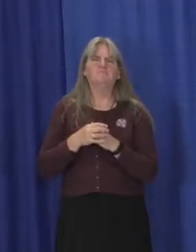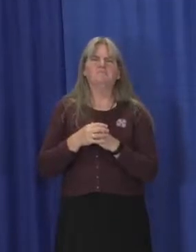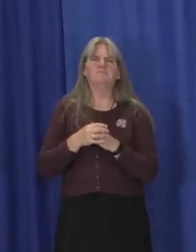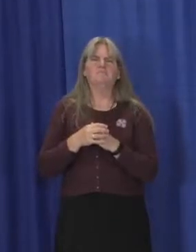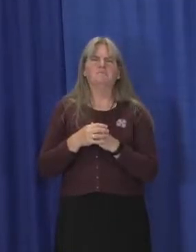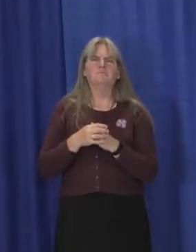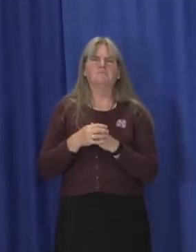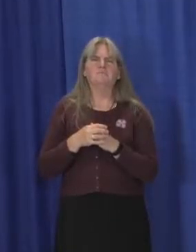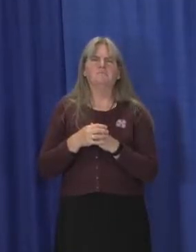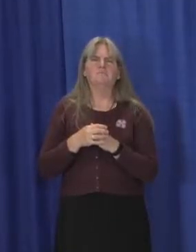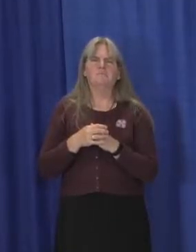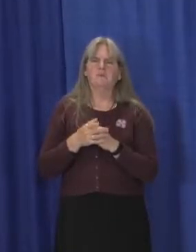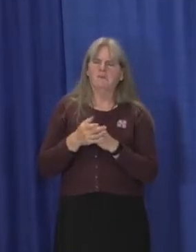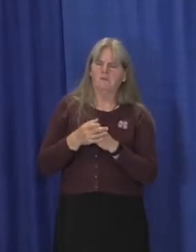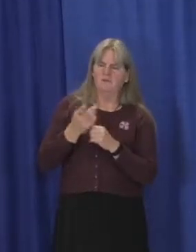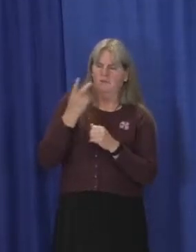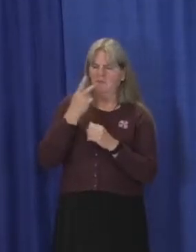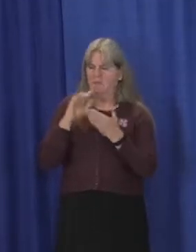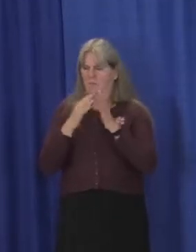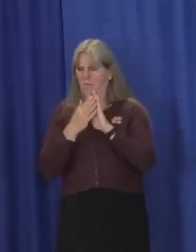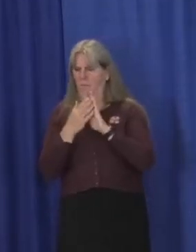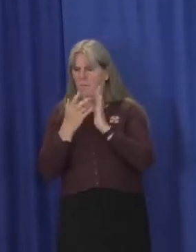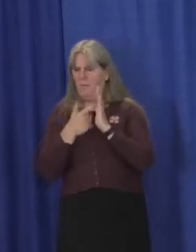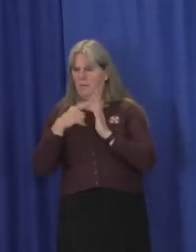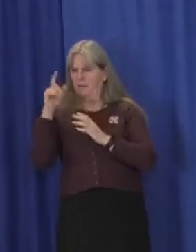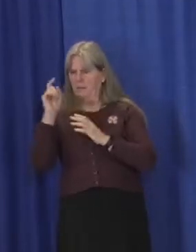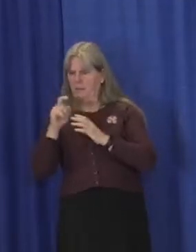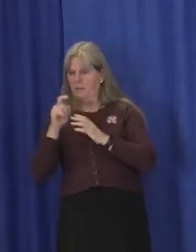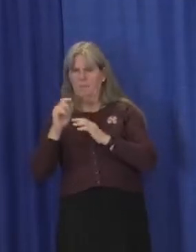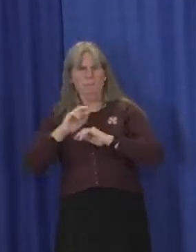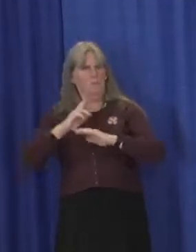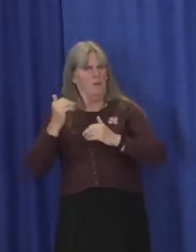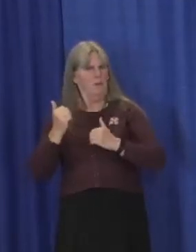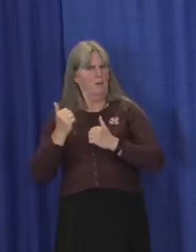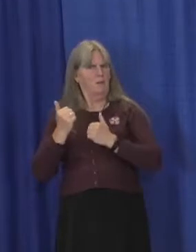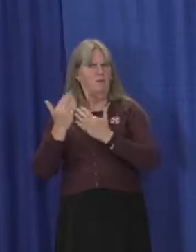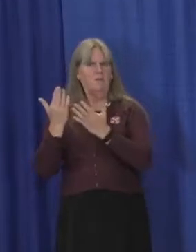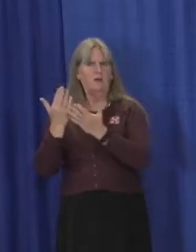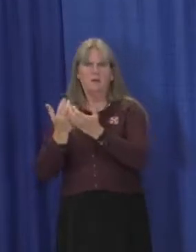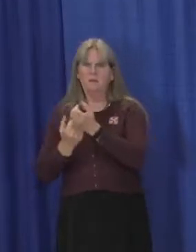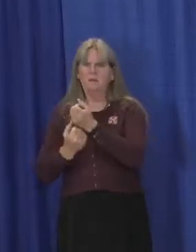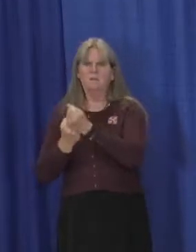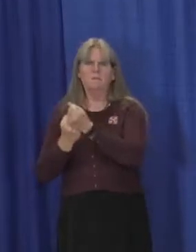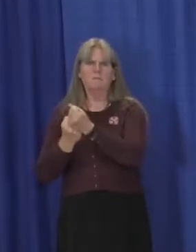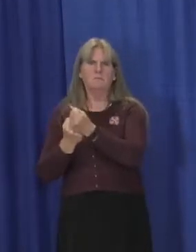We continue to assess the needs of the community and continue to provide the supports as needed.